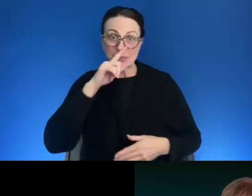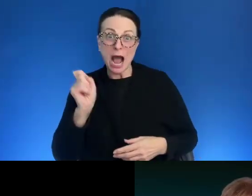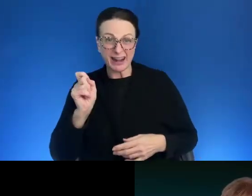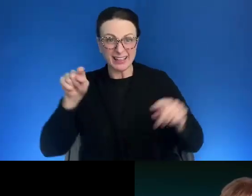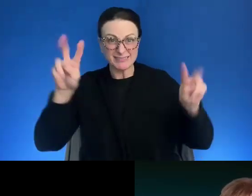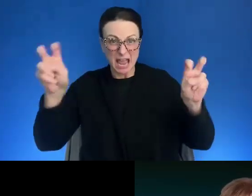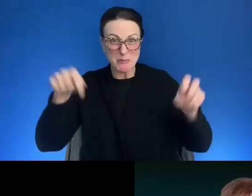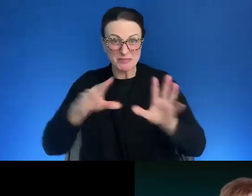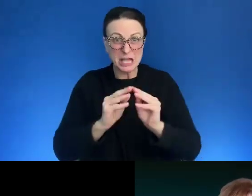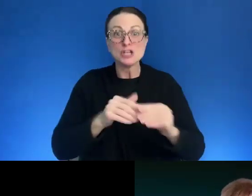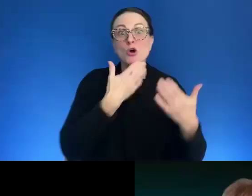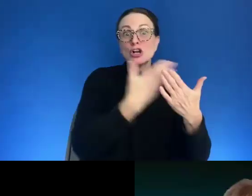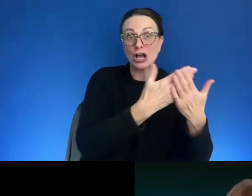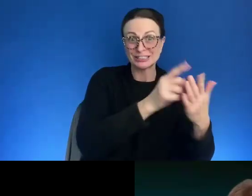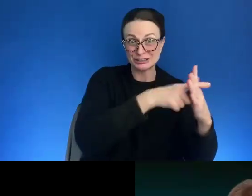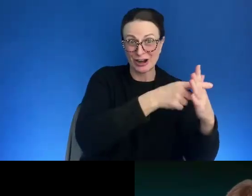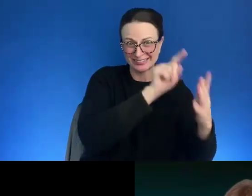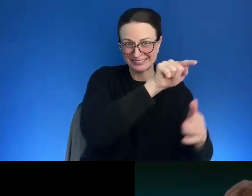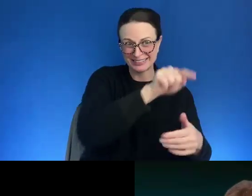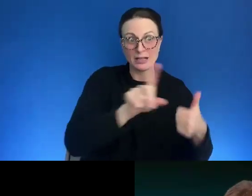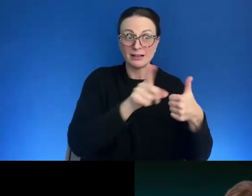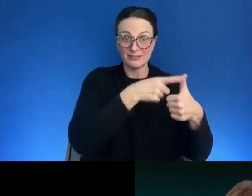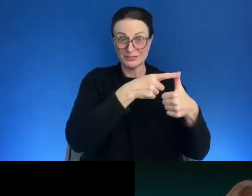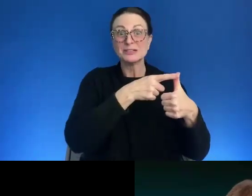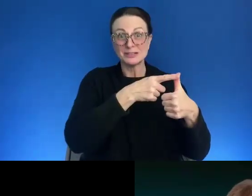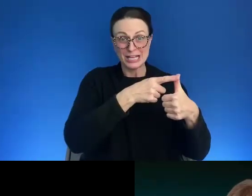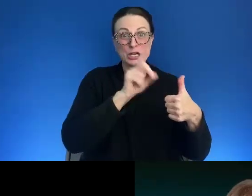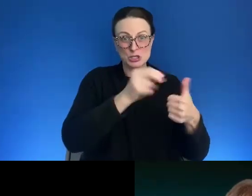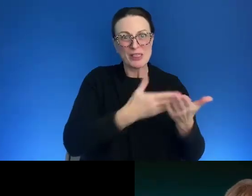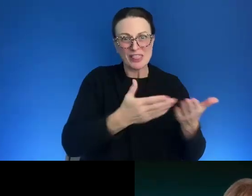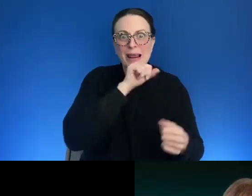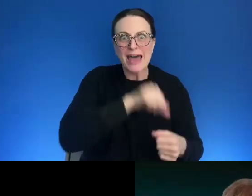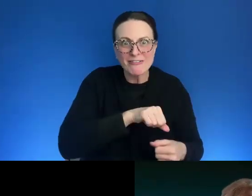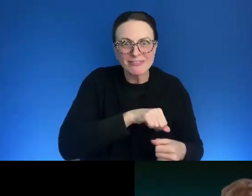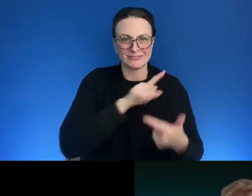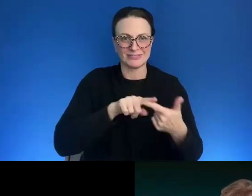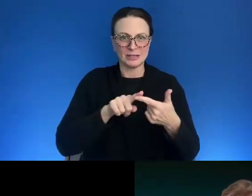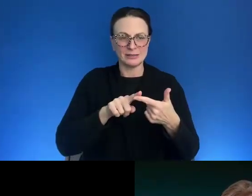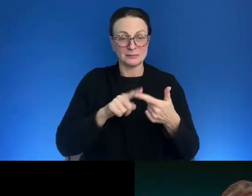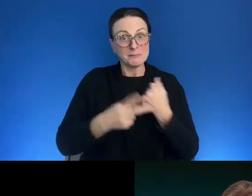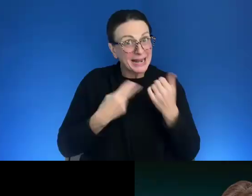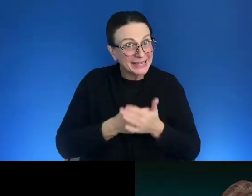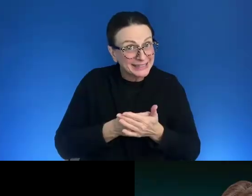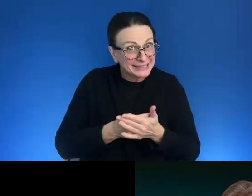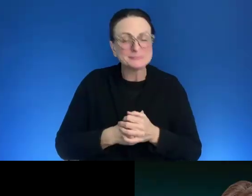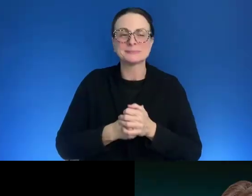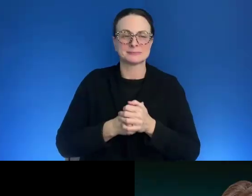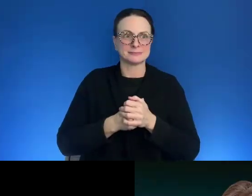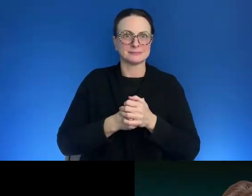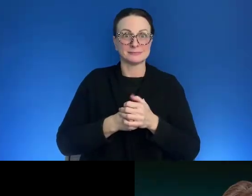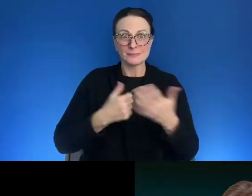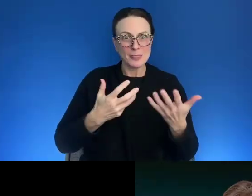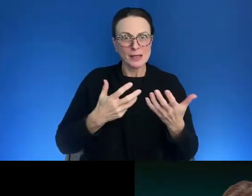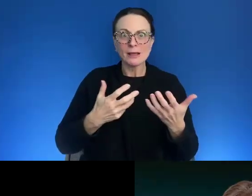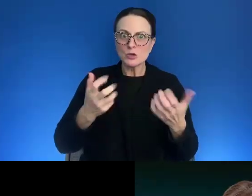So we're going to start with the good. So it's like number 1 was doing the thing that we love to do. Number 2, saving money. Who doesn't want